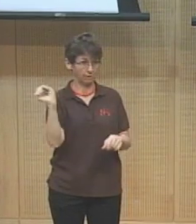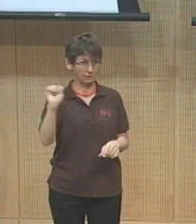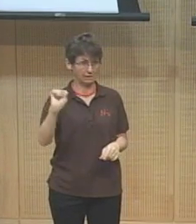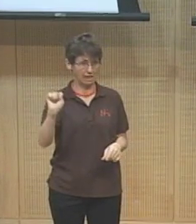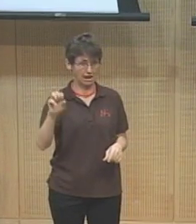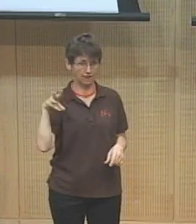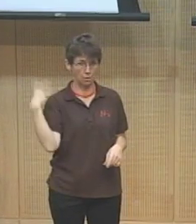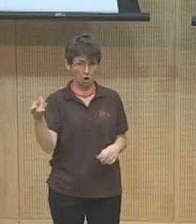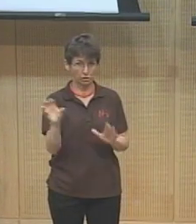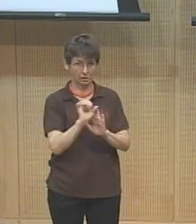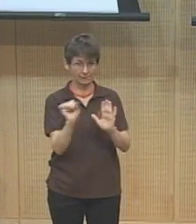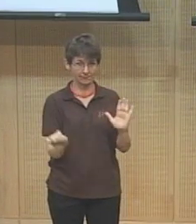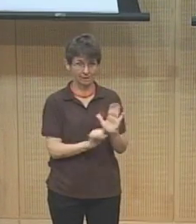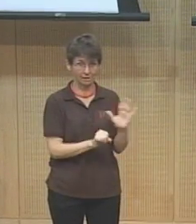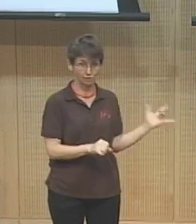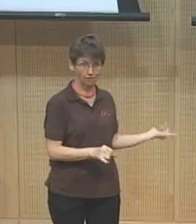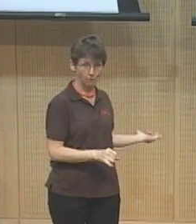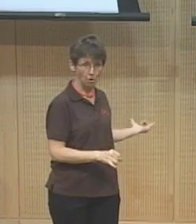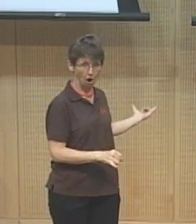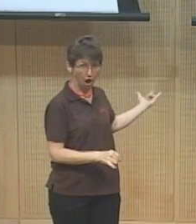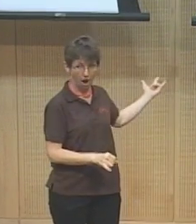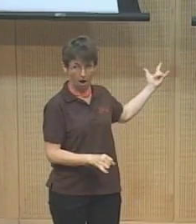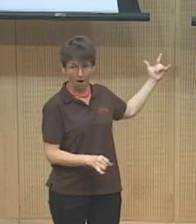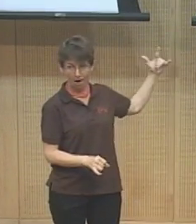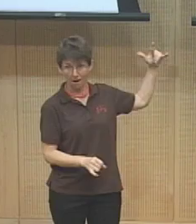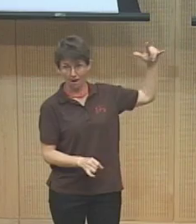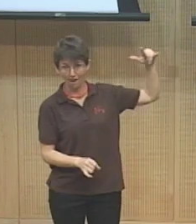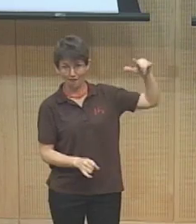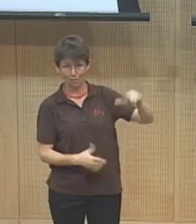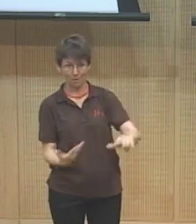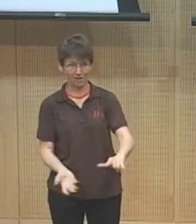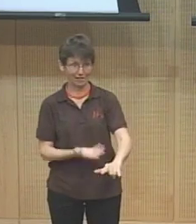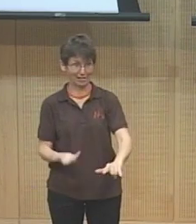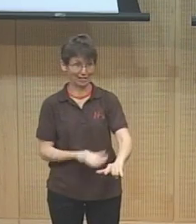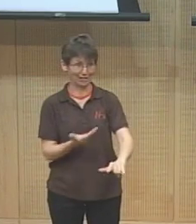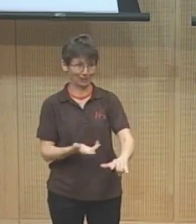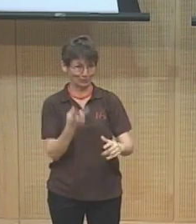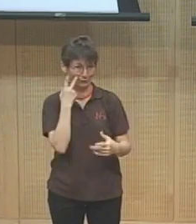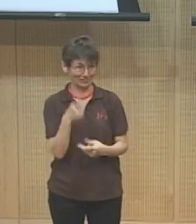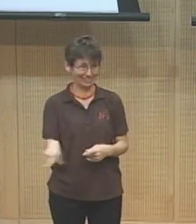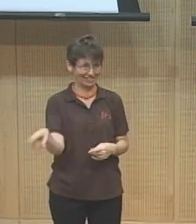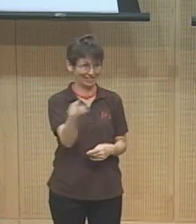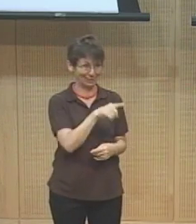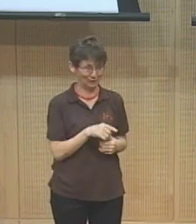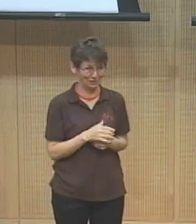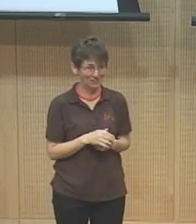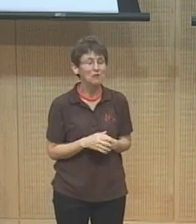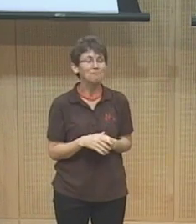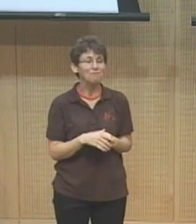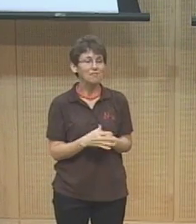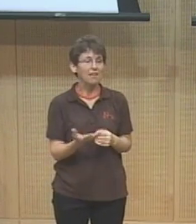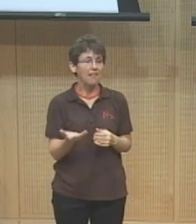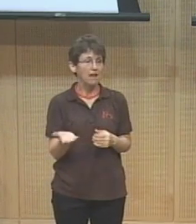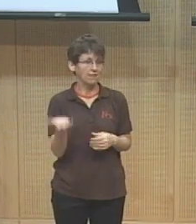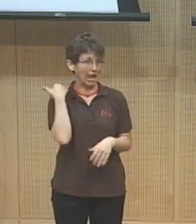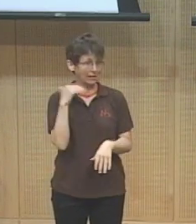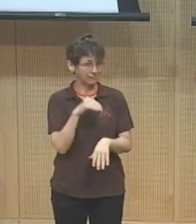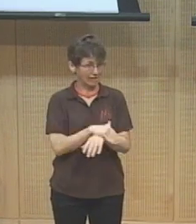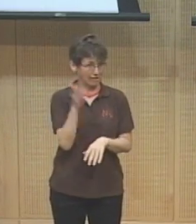Seattle, Washington, so he has flown all the way from the West Coast to see you. Last evening, he